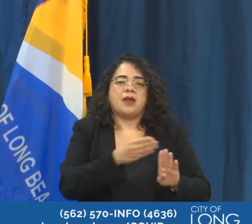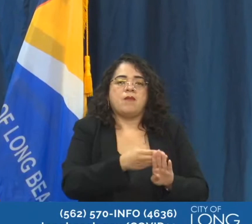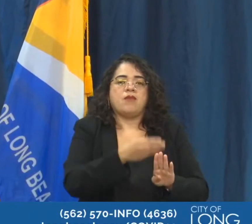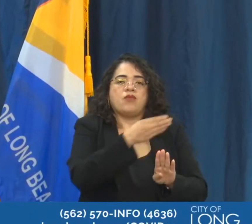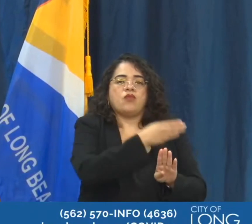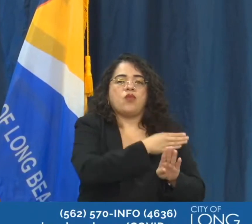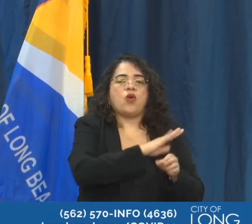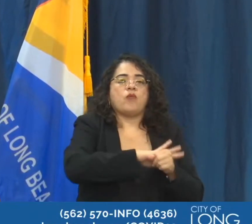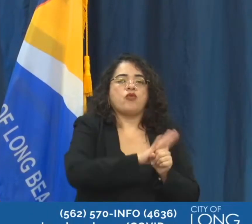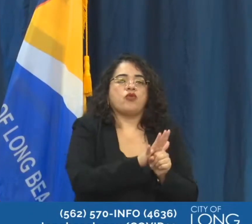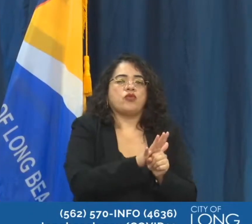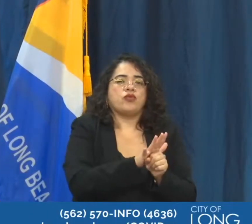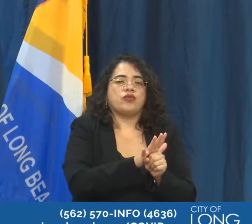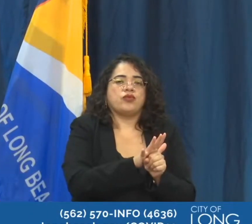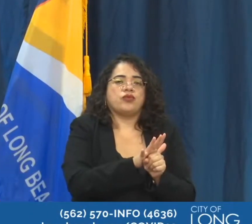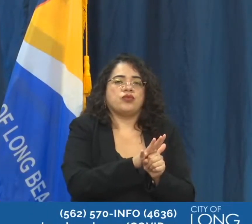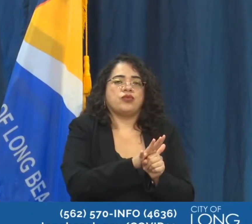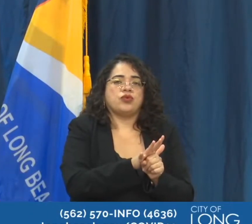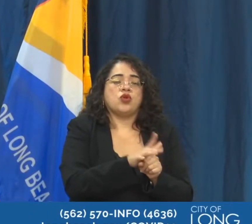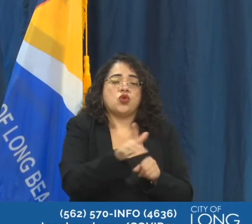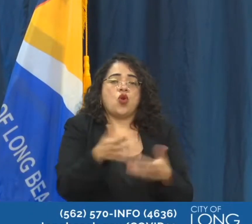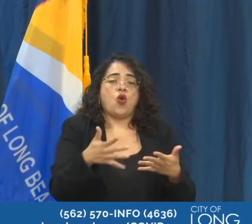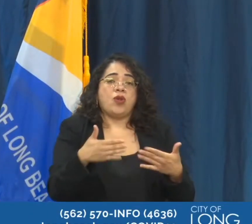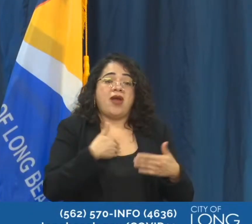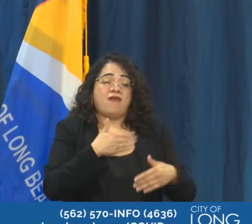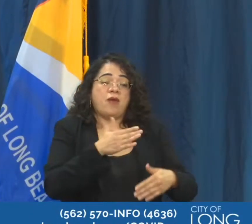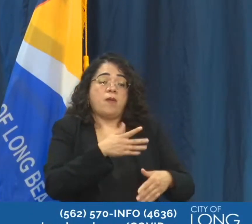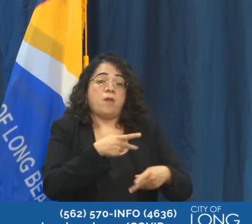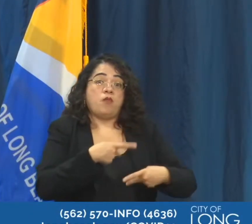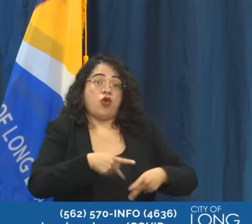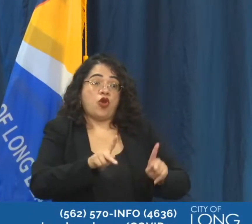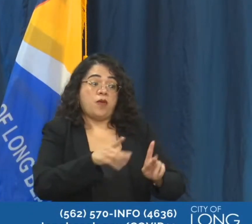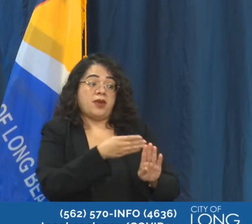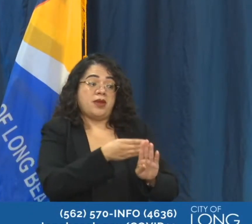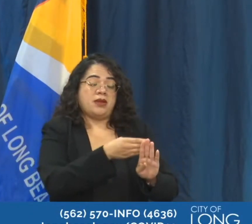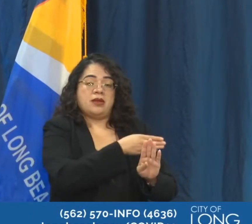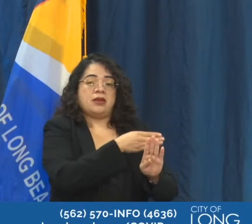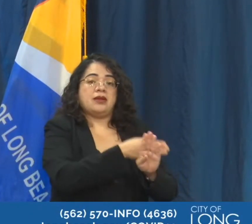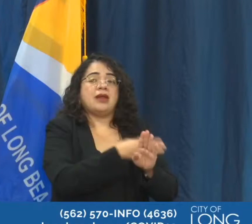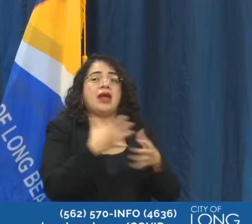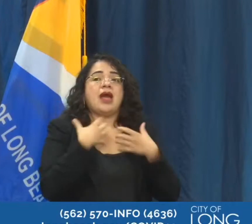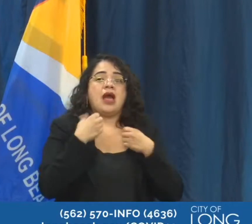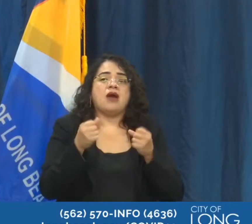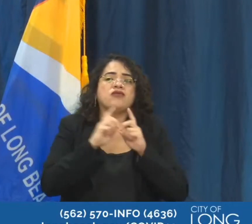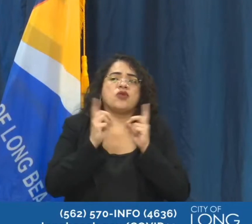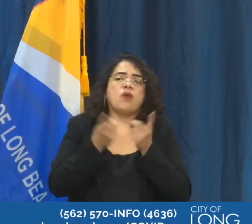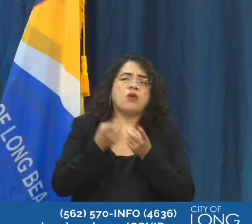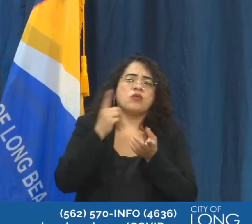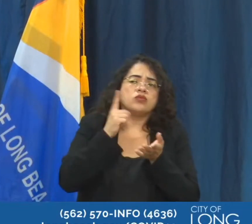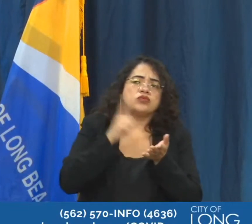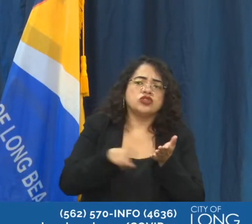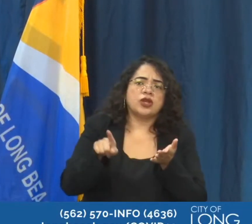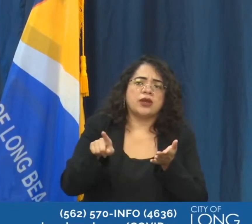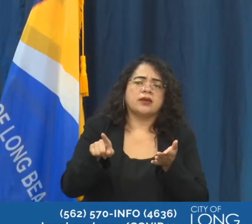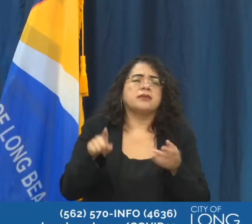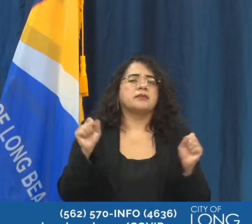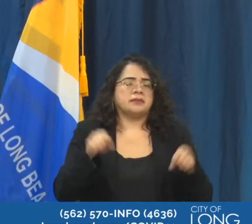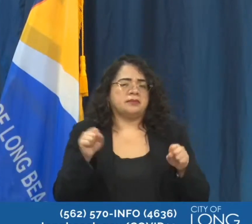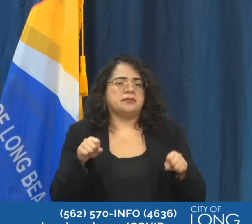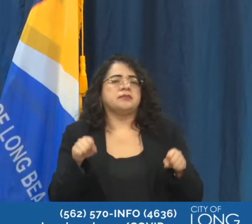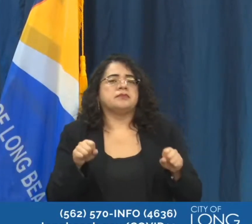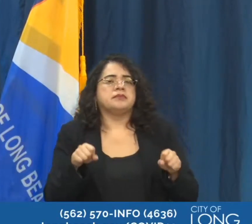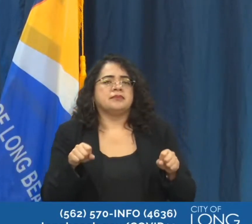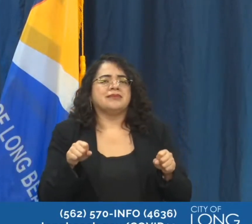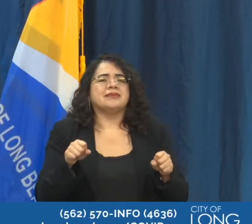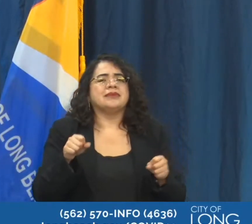that allows you to do live music and it can be distance, whether or not you can do that or not, I think the health department will check. Right, Kelly, we'll put that out later today. I think there's been